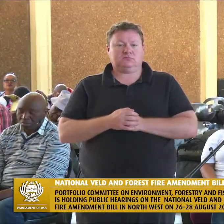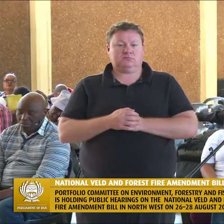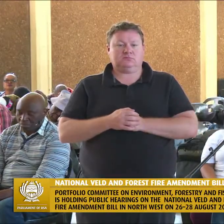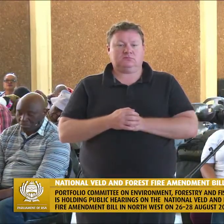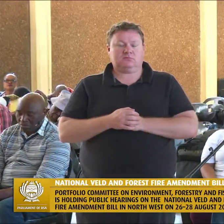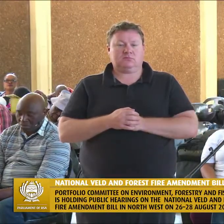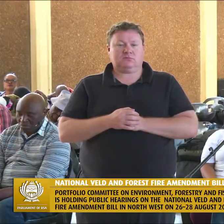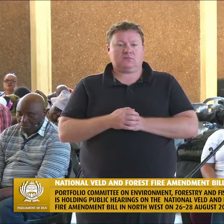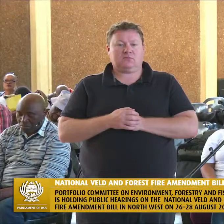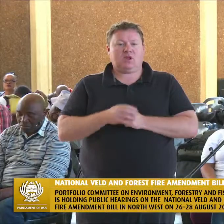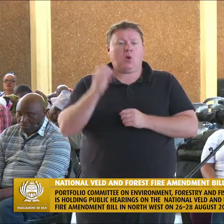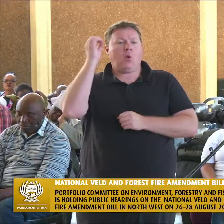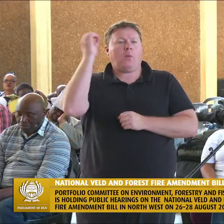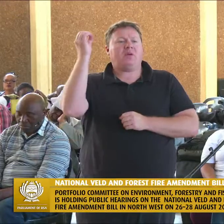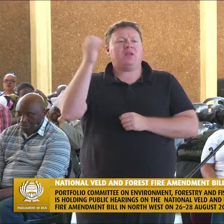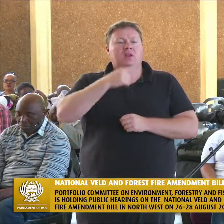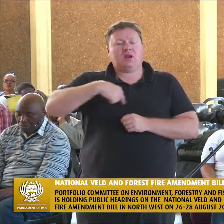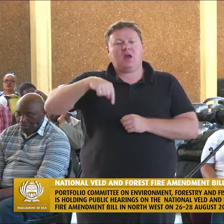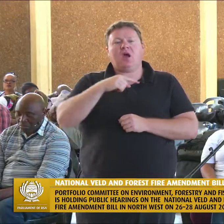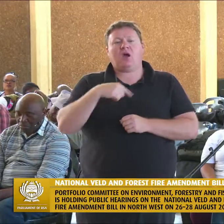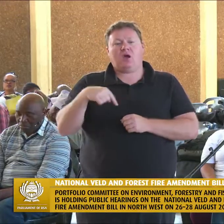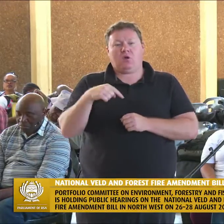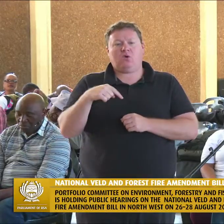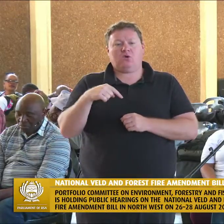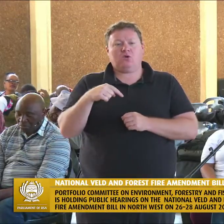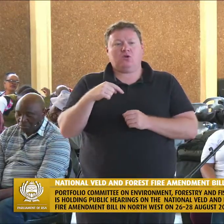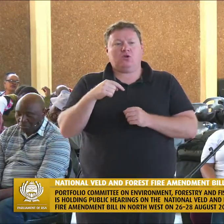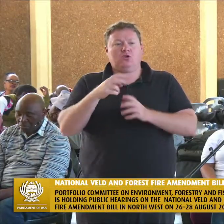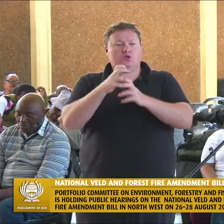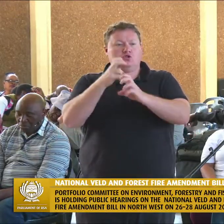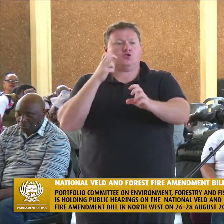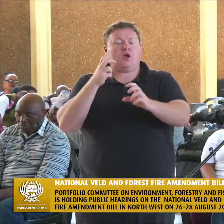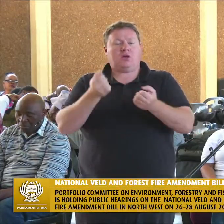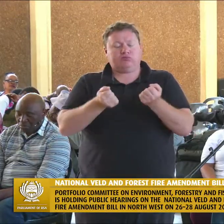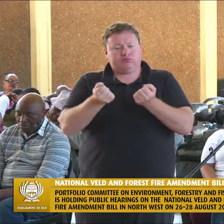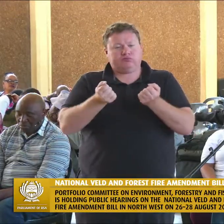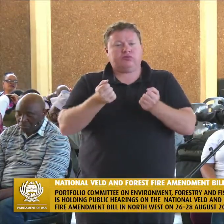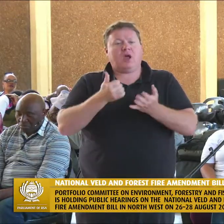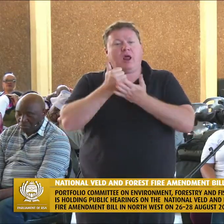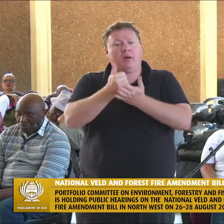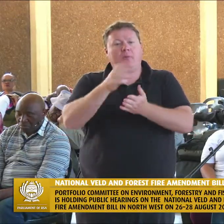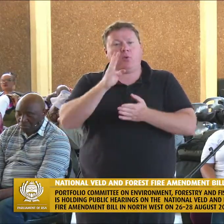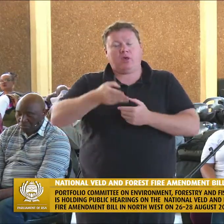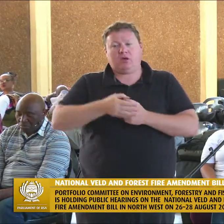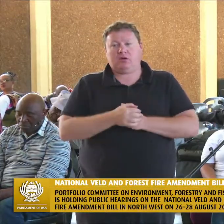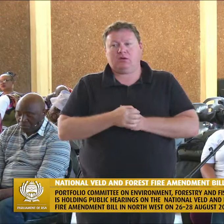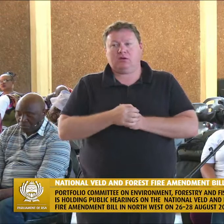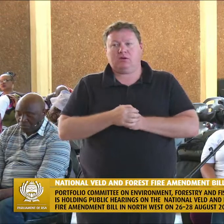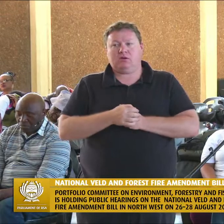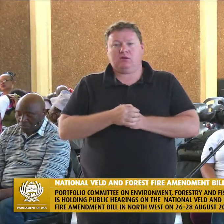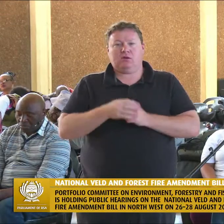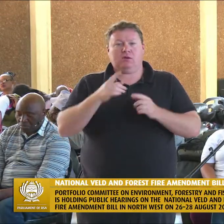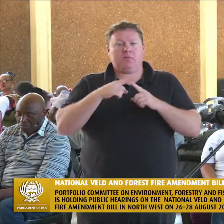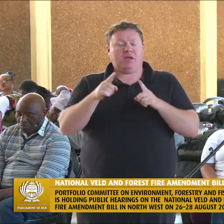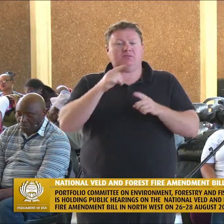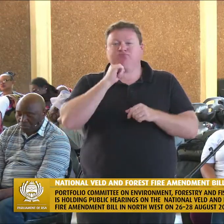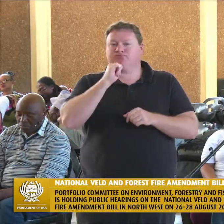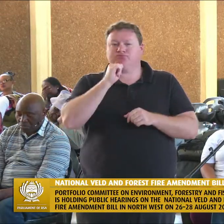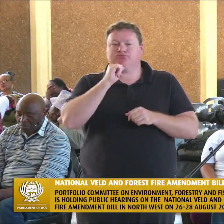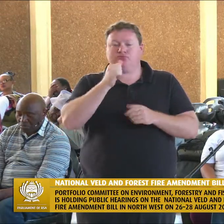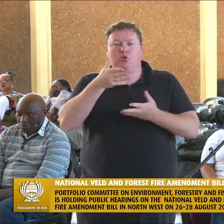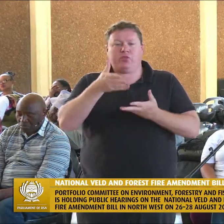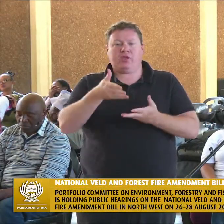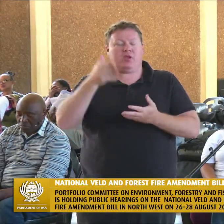we were of the opinion that that trump was going to assist even the security is no longer there that it's